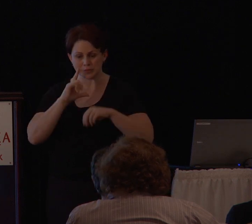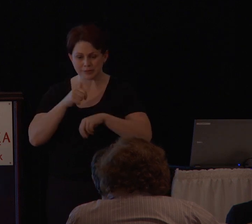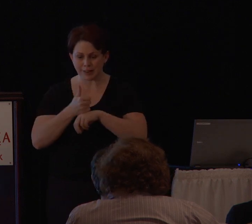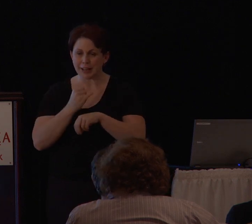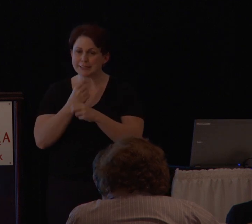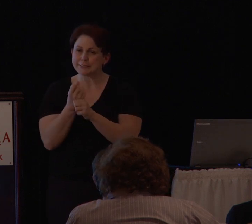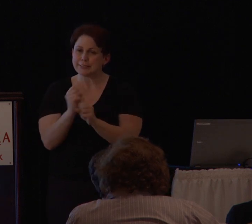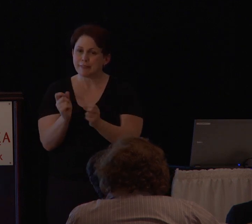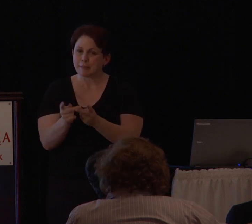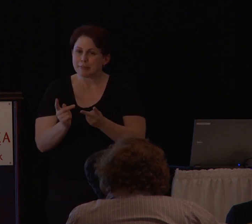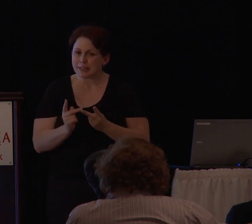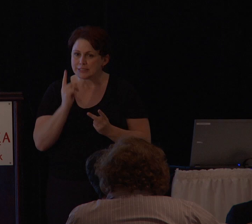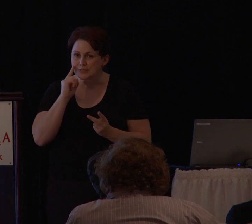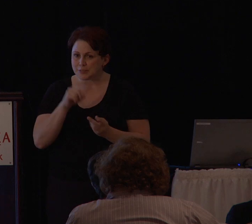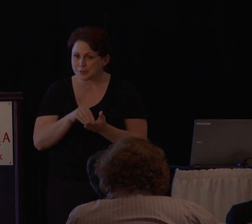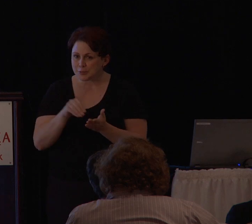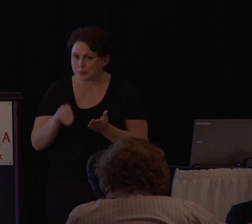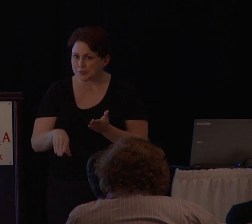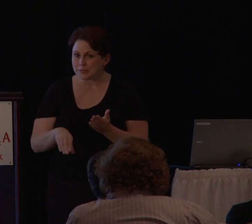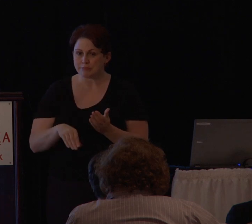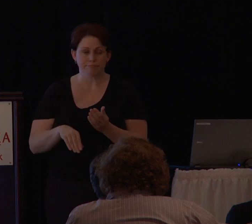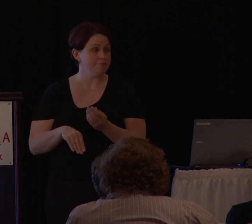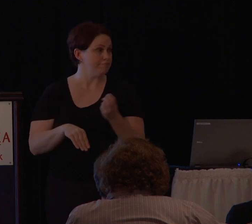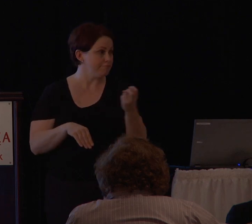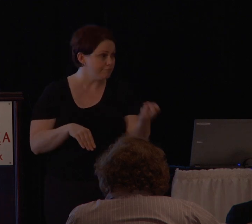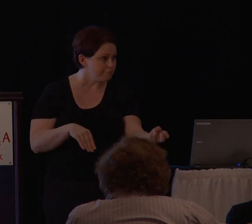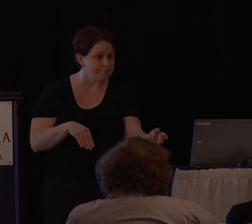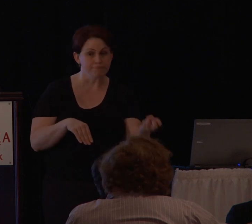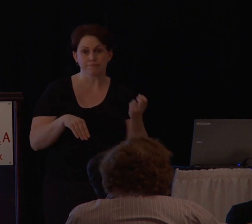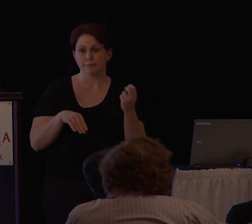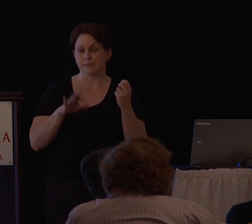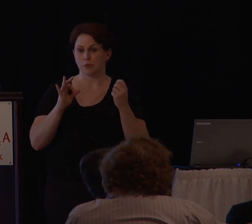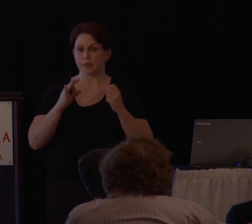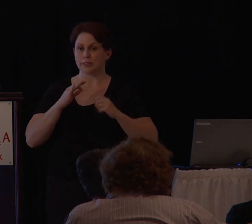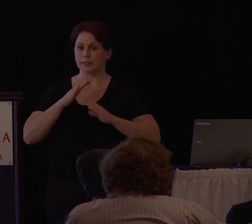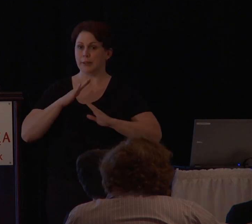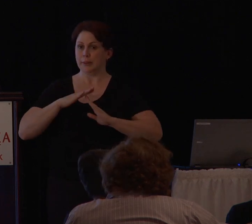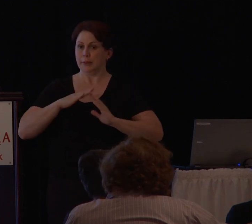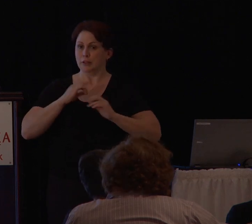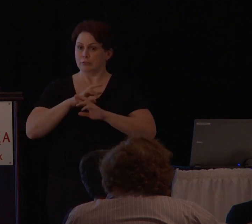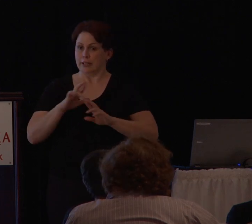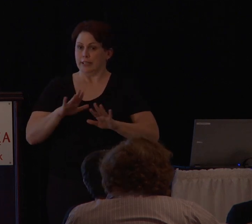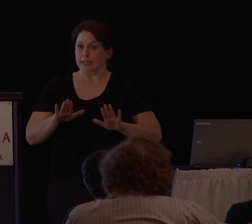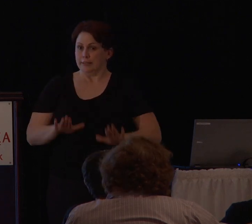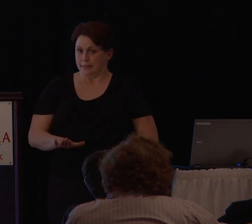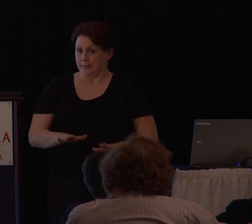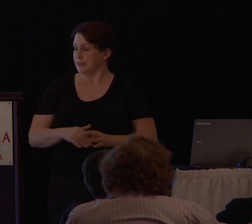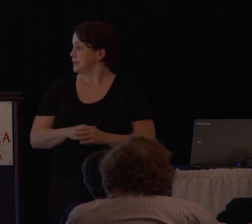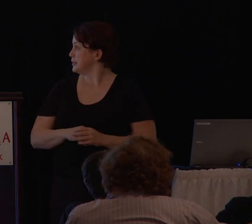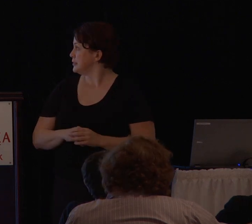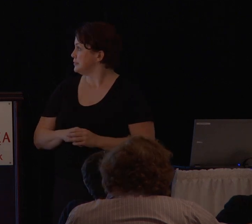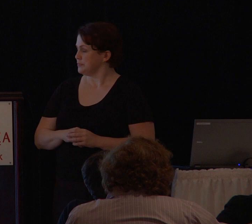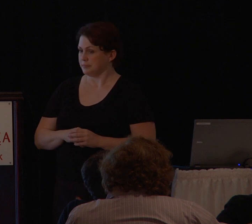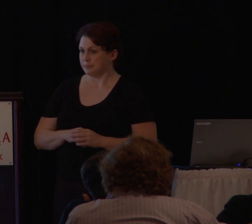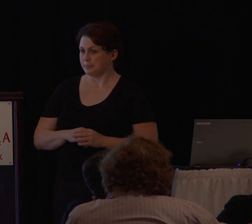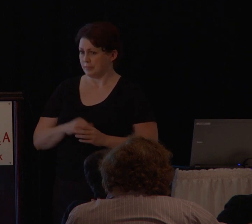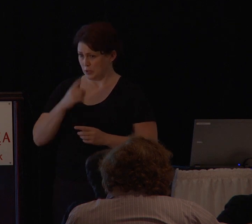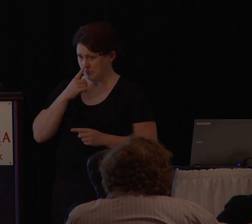safe spot where the child could go if they wanted to have a little bit of time by themselves.